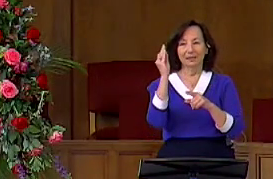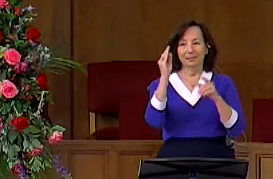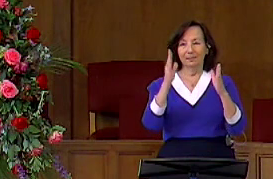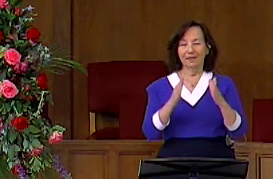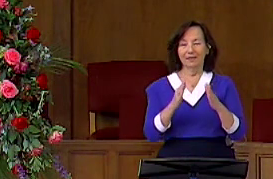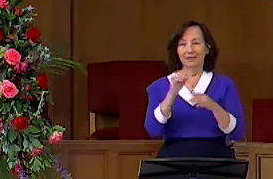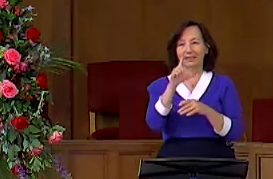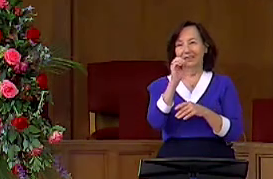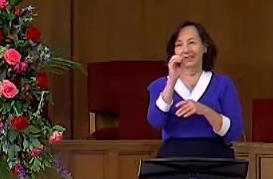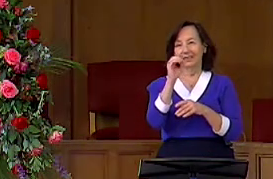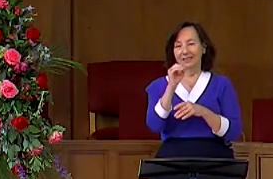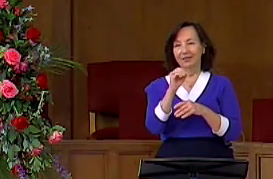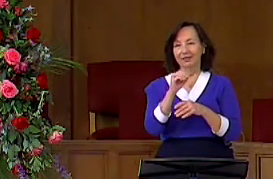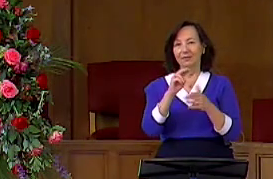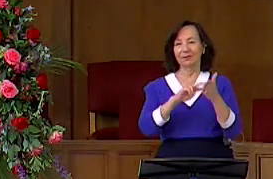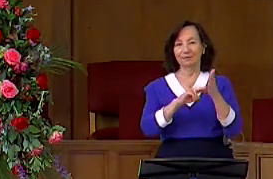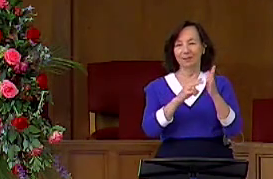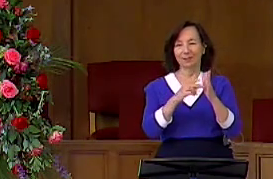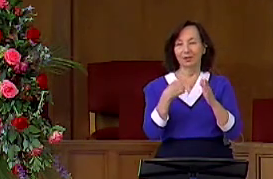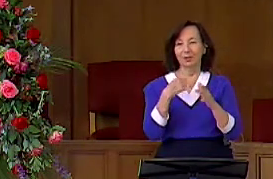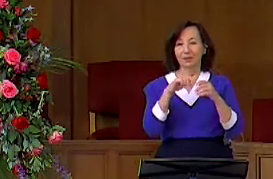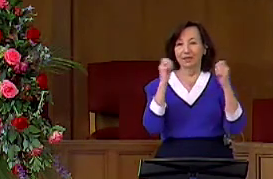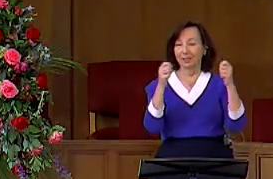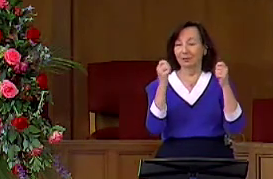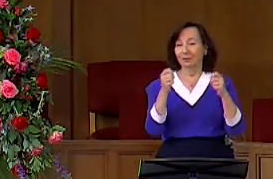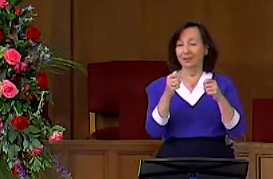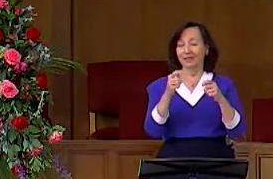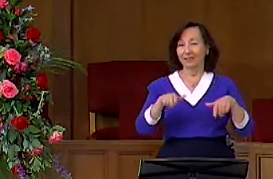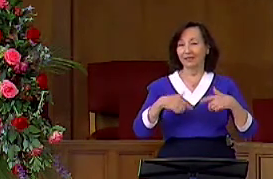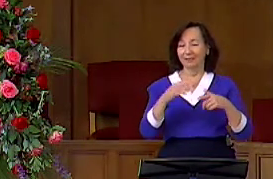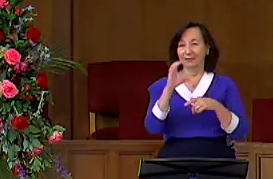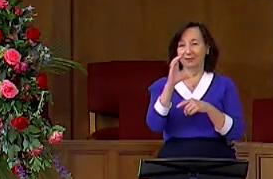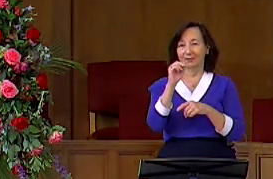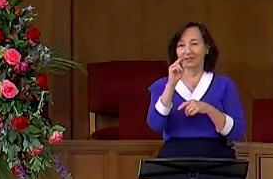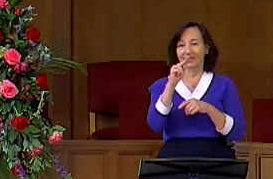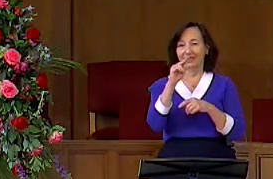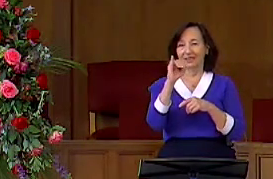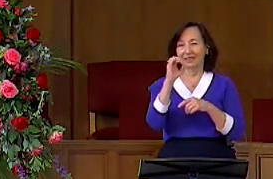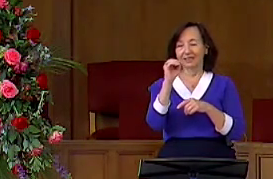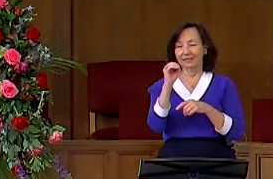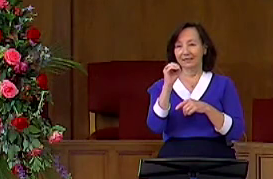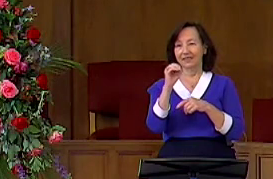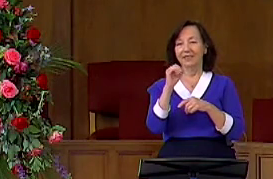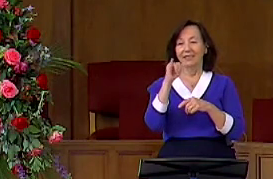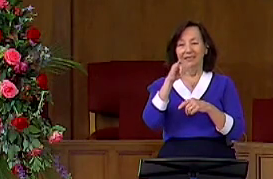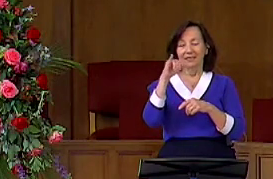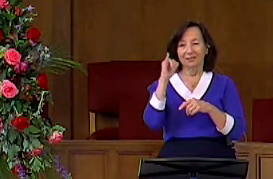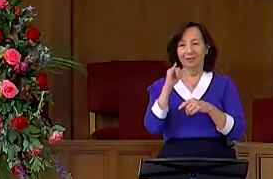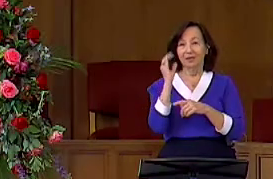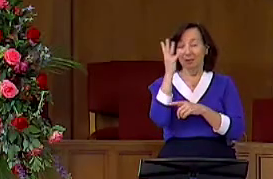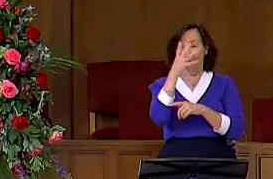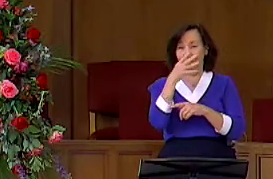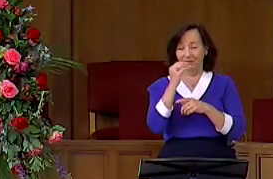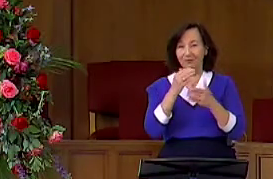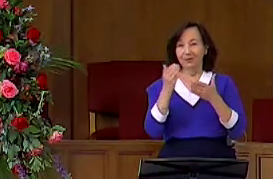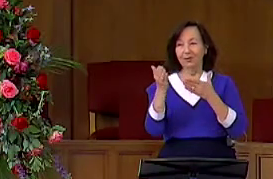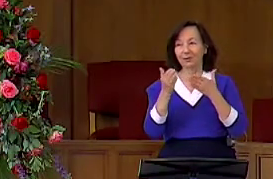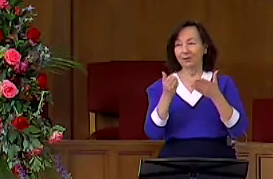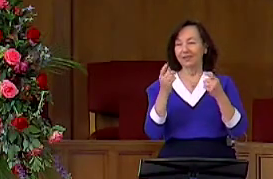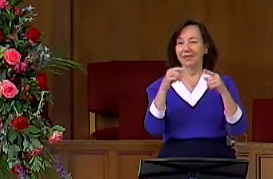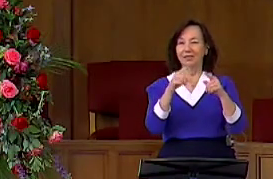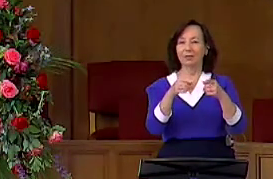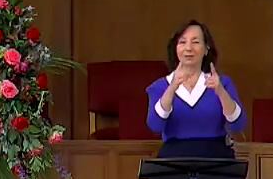earlier, we celebrated the life of Connie Nelson yesterday. Beautiful, beautiful service. And as we